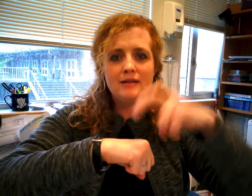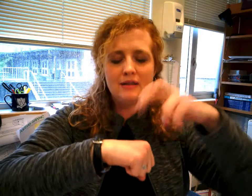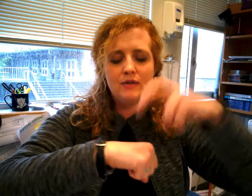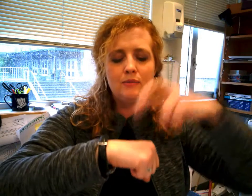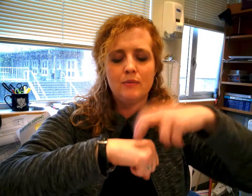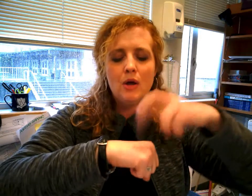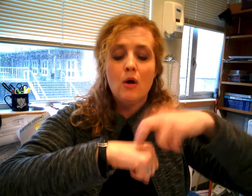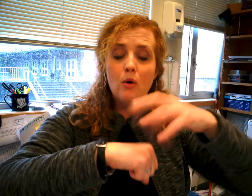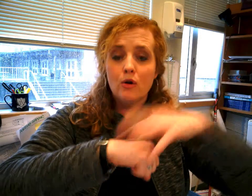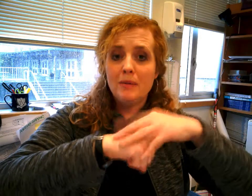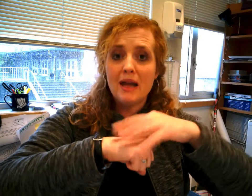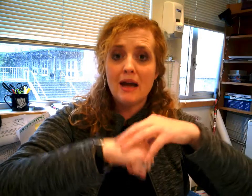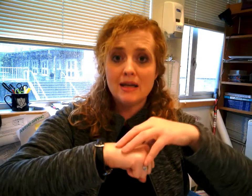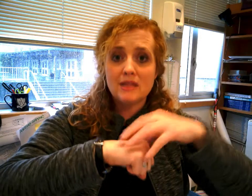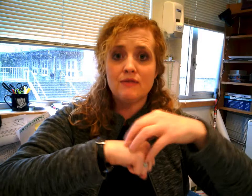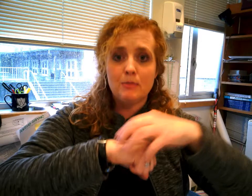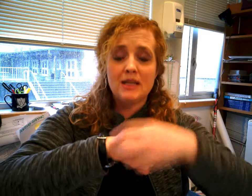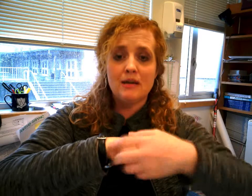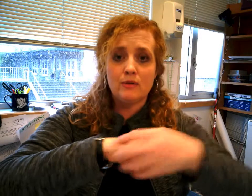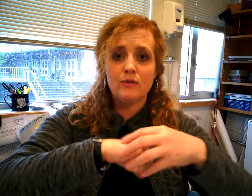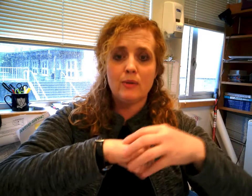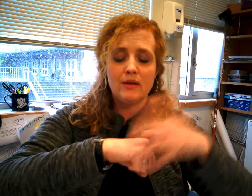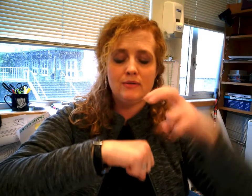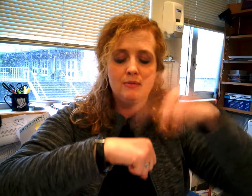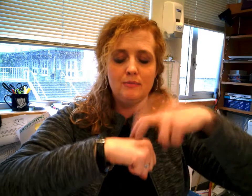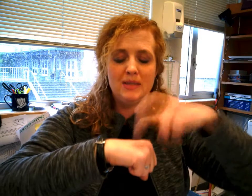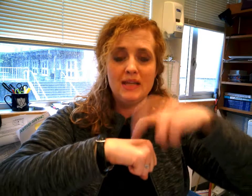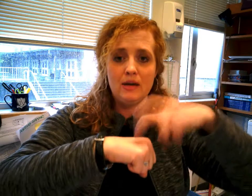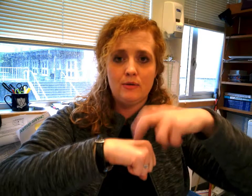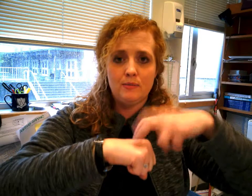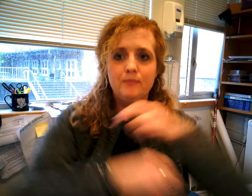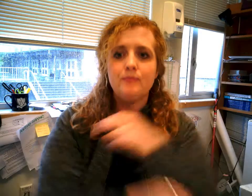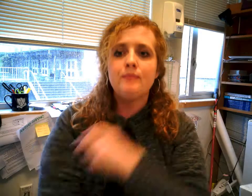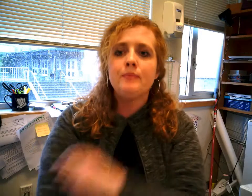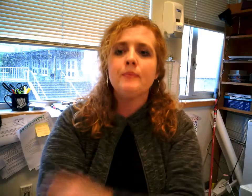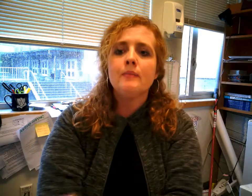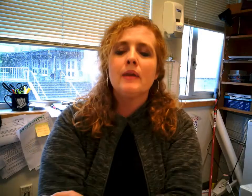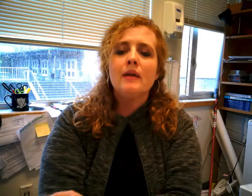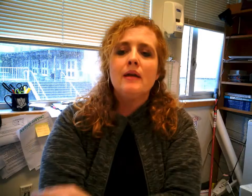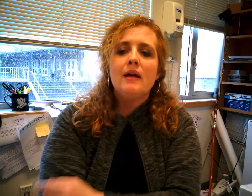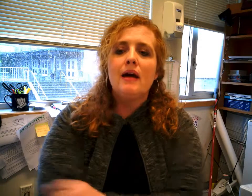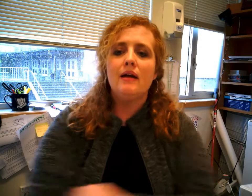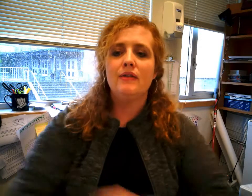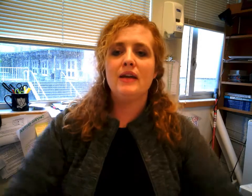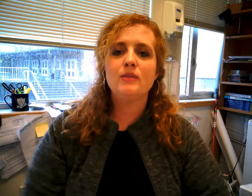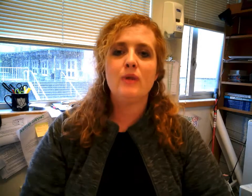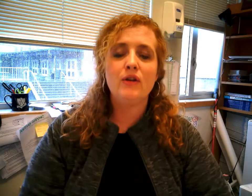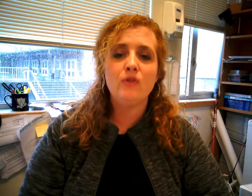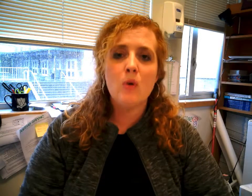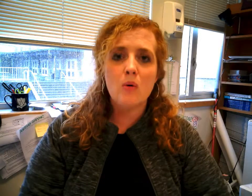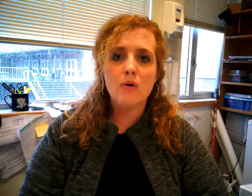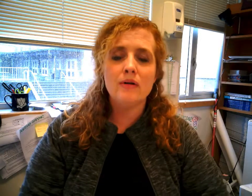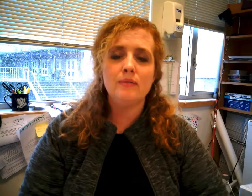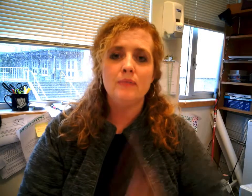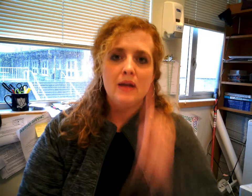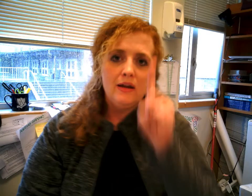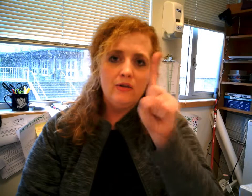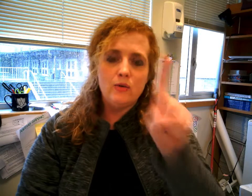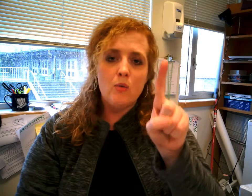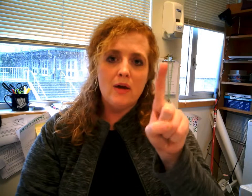So, or it could be eyes of the potato as well. So potato. The next one is corn. It's with a 1.